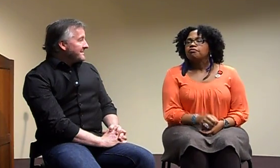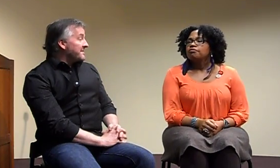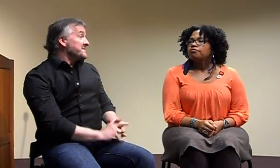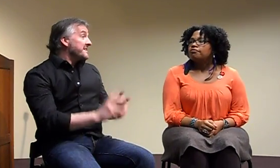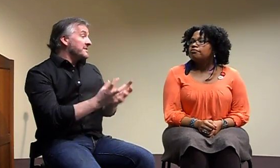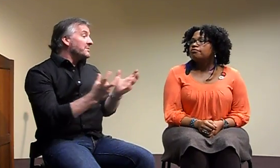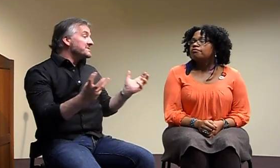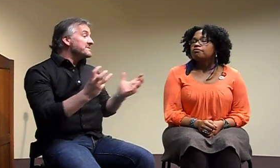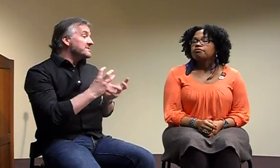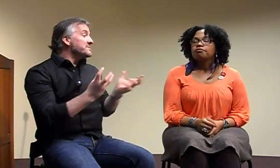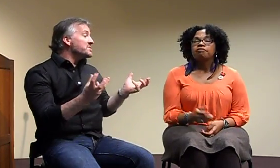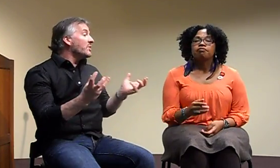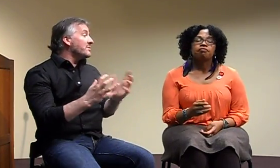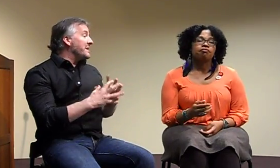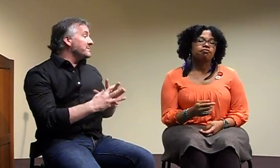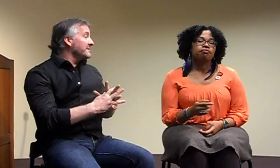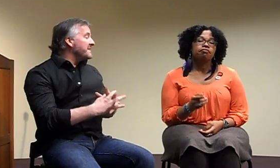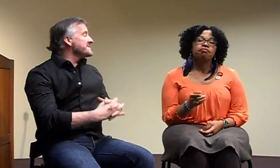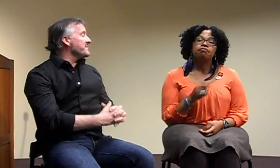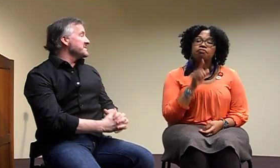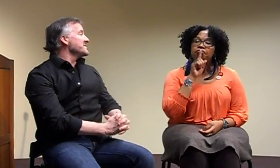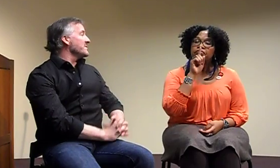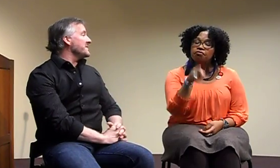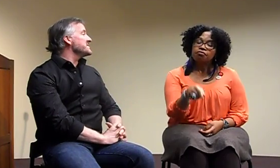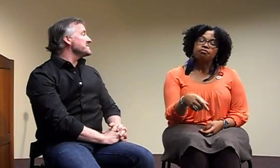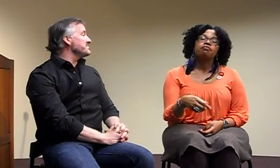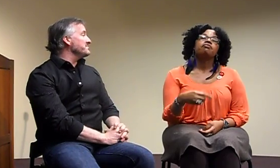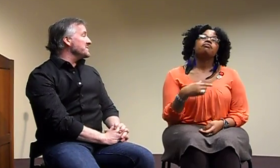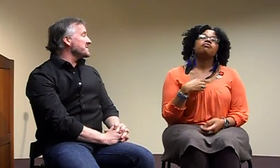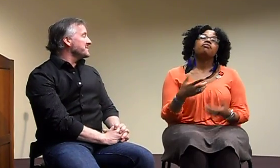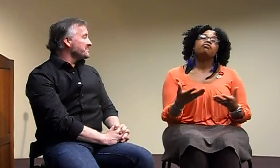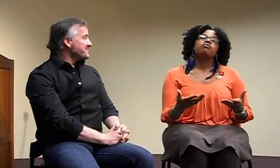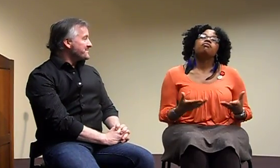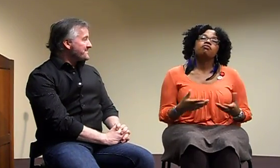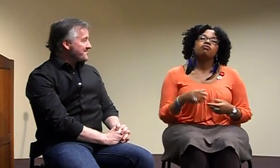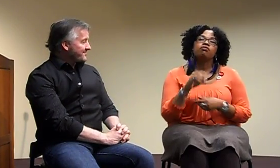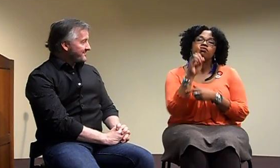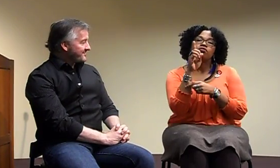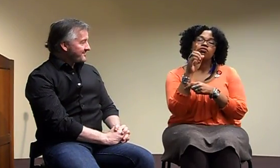And I said I wanted to do a show about late 70s and early 80s music.